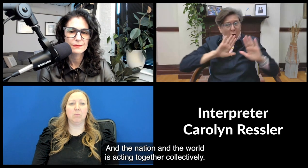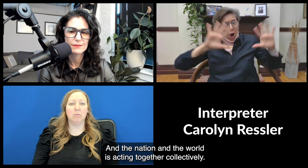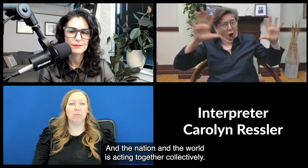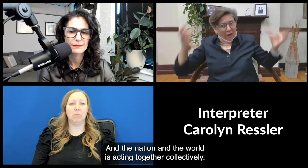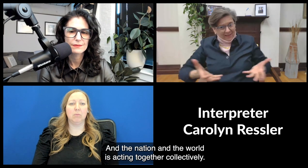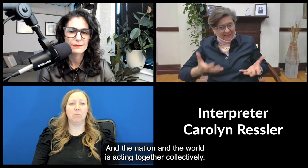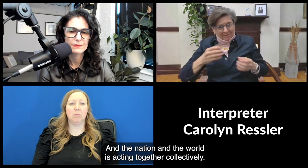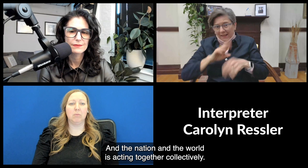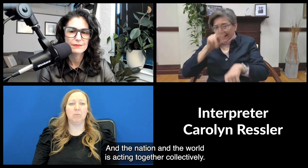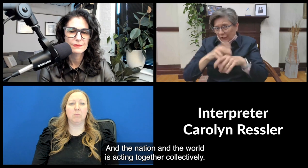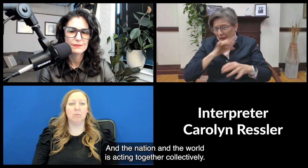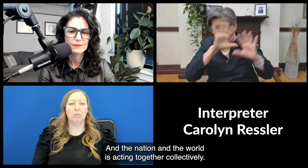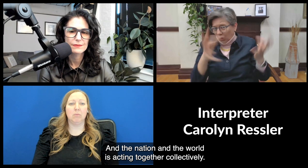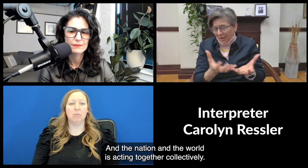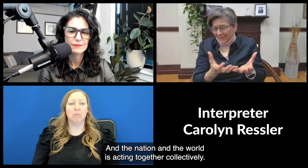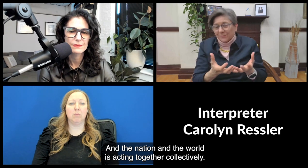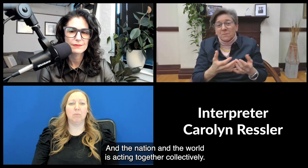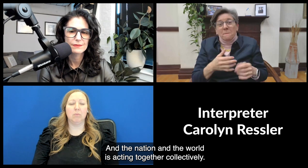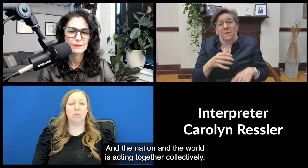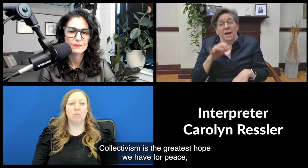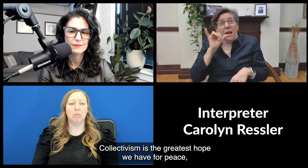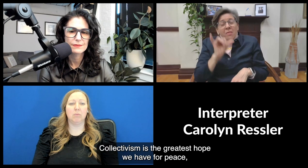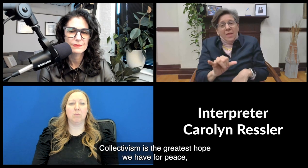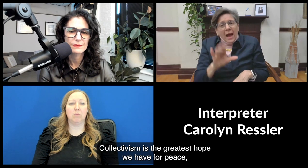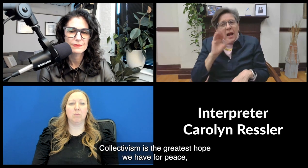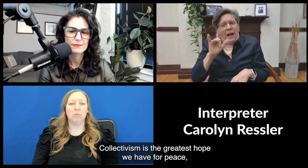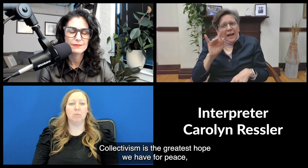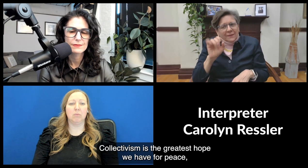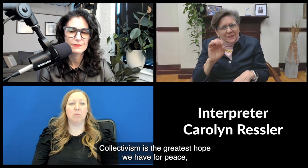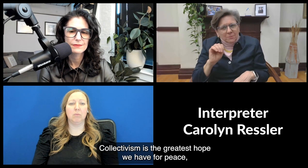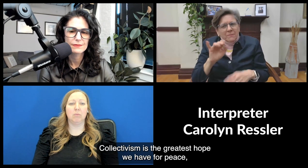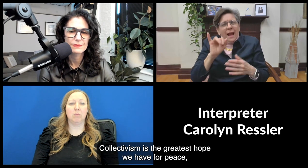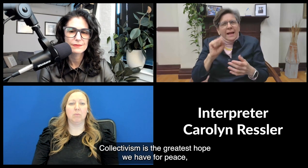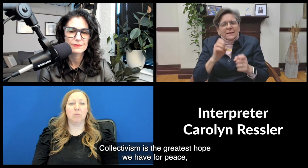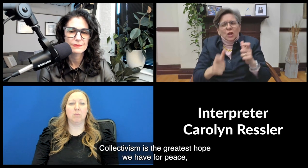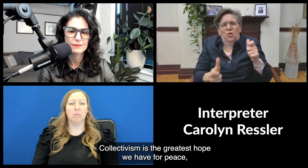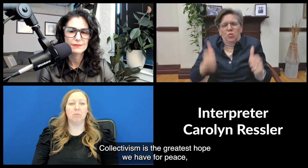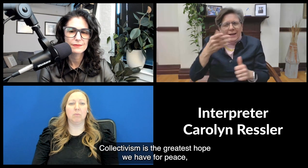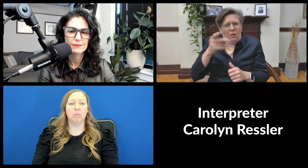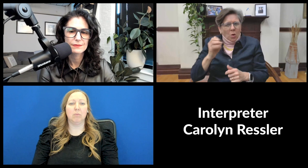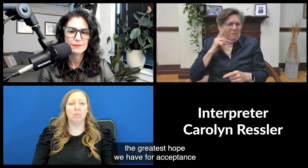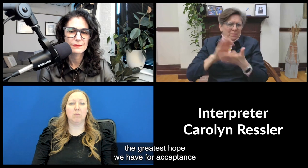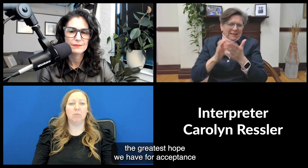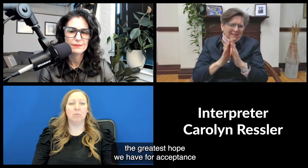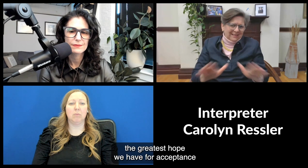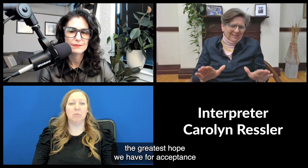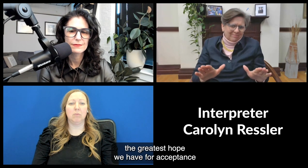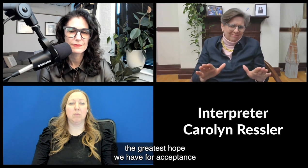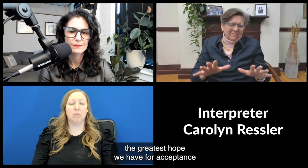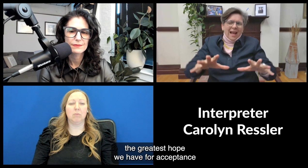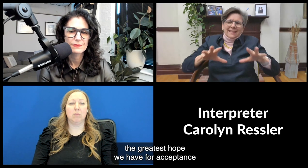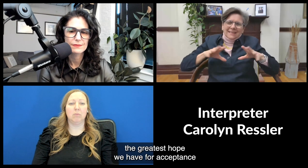just true for us in the deaf community, but that's true for all of us in the nation and the world. It's acting together collectively. Collectivism